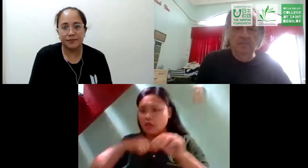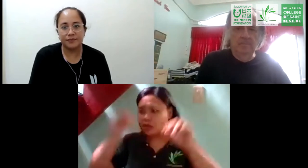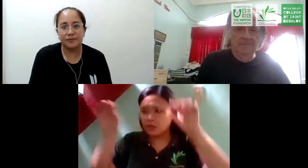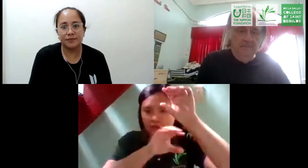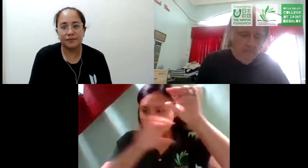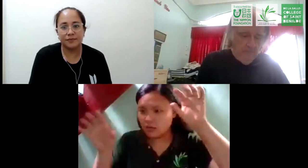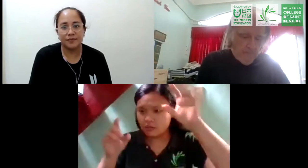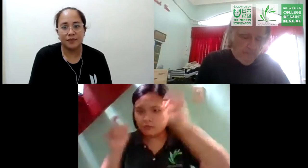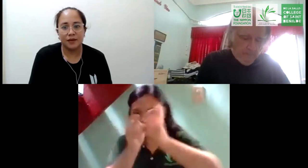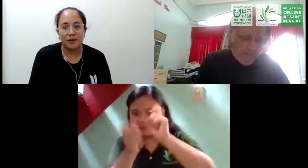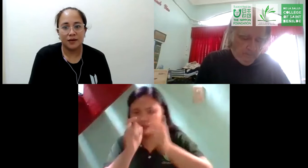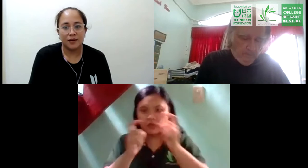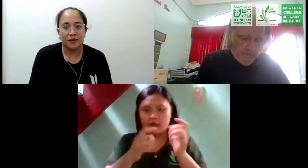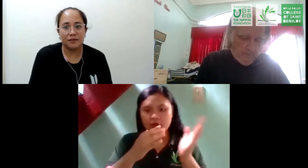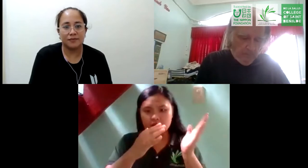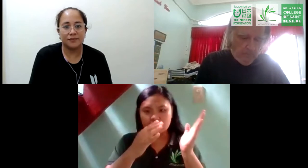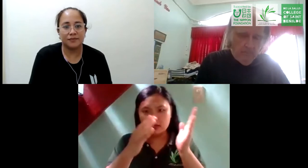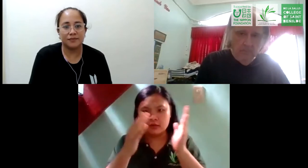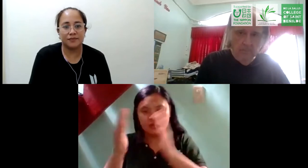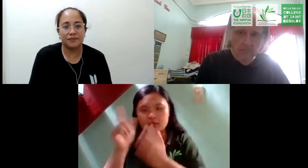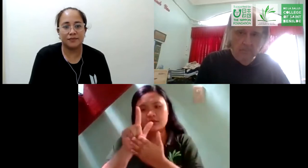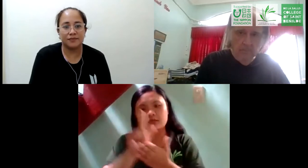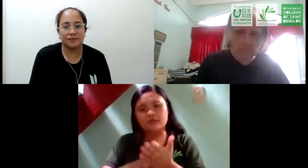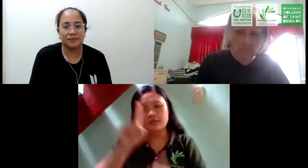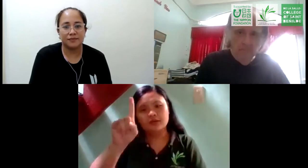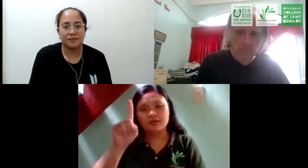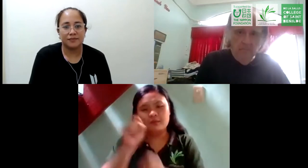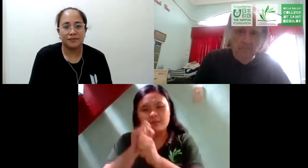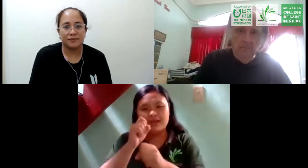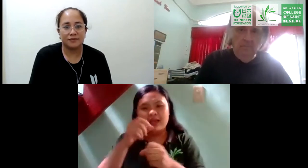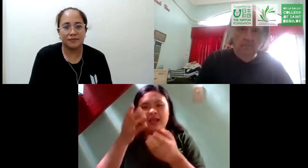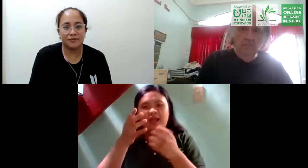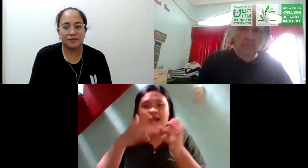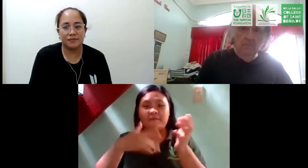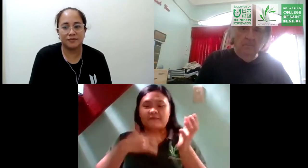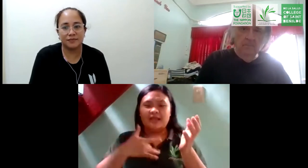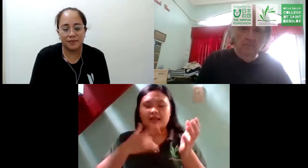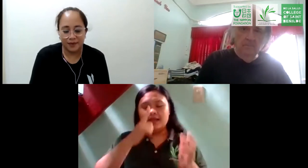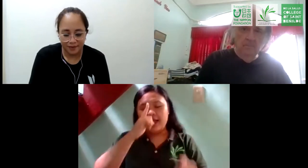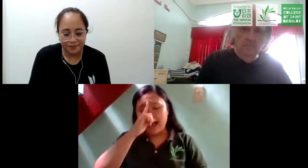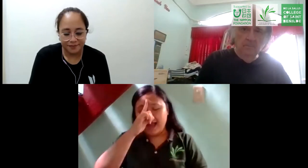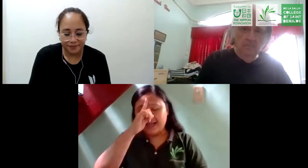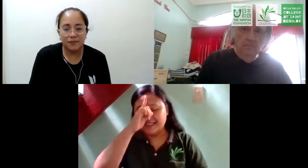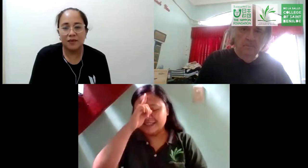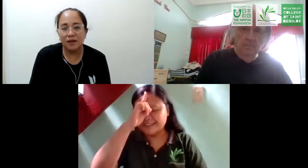but lesson 9 and 10, we're still having some difficulties on where to place them. I feel